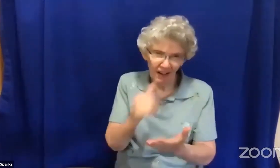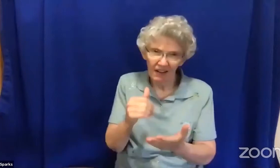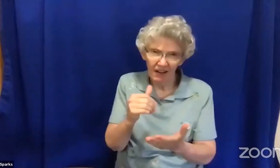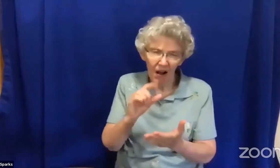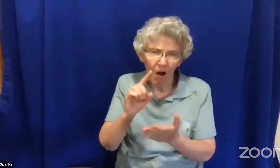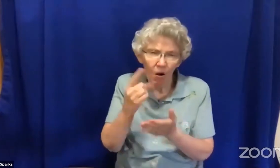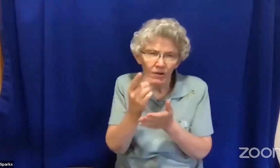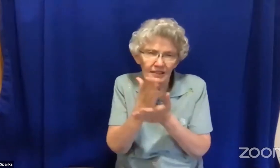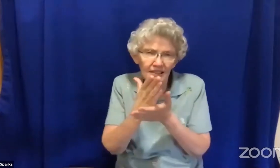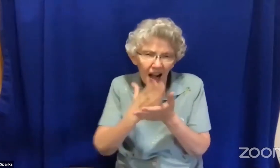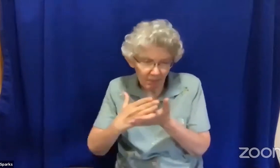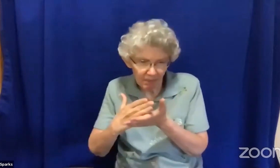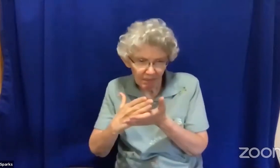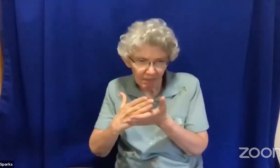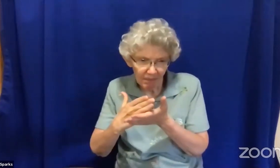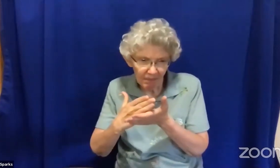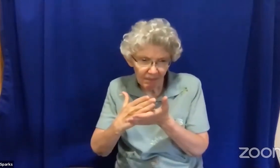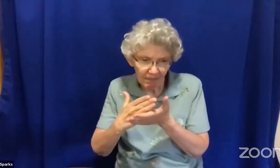are not complete.